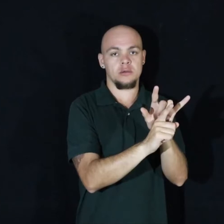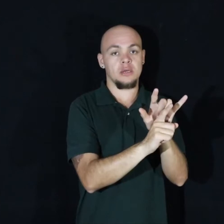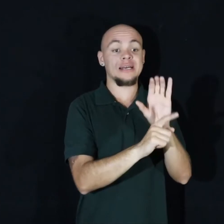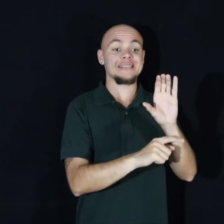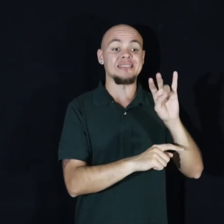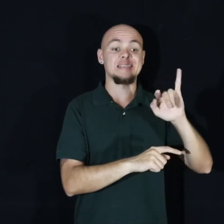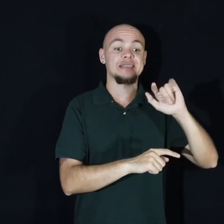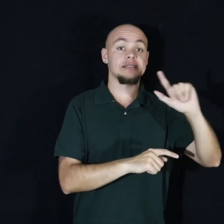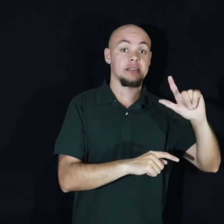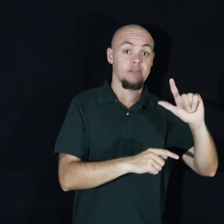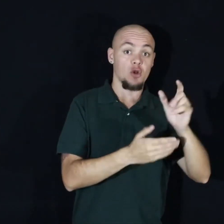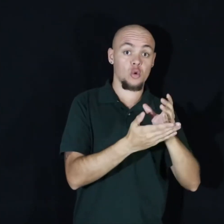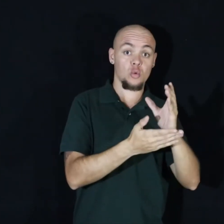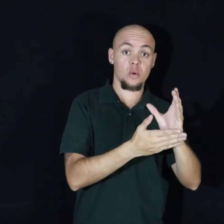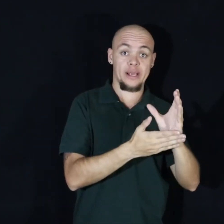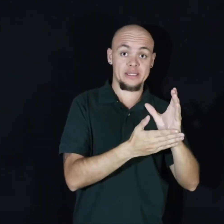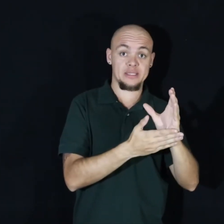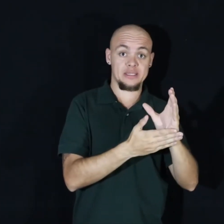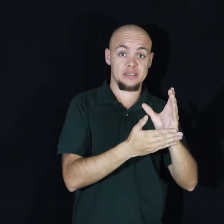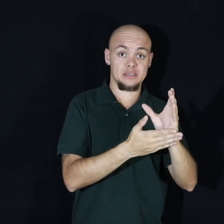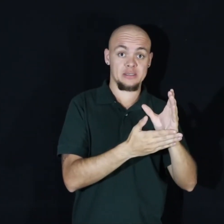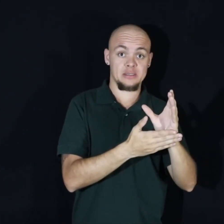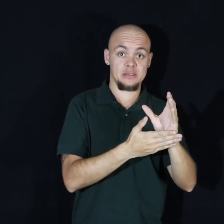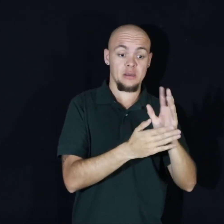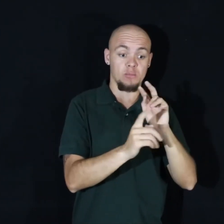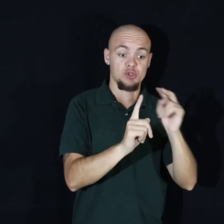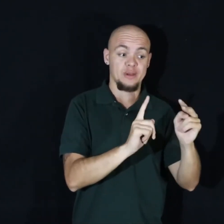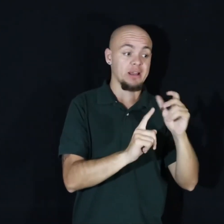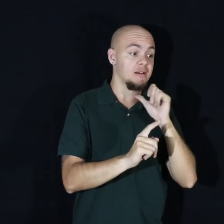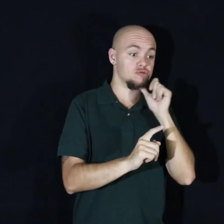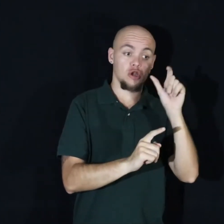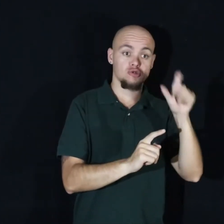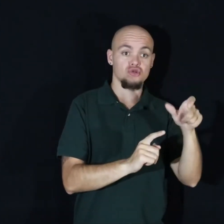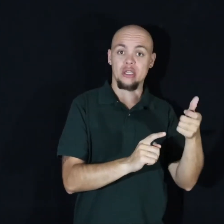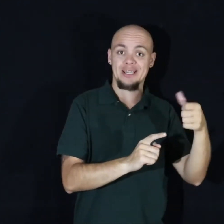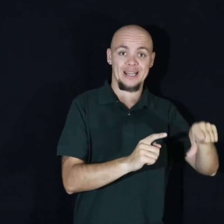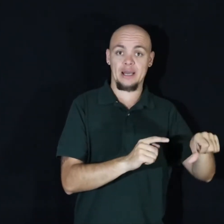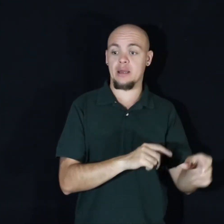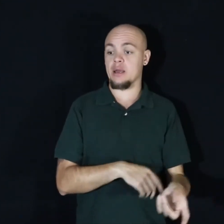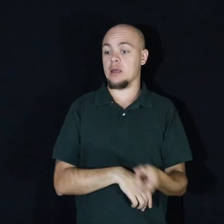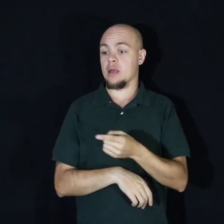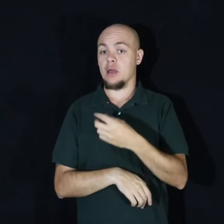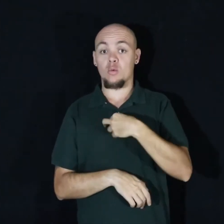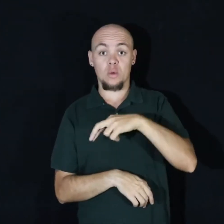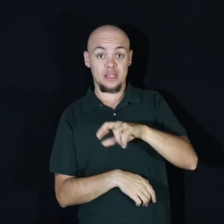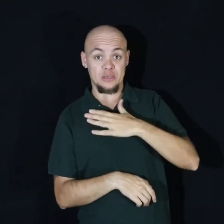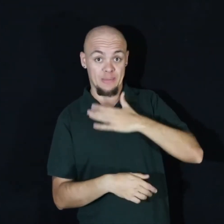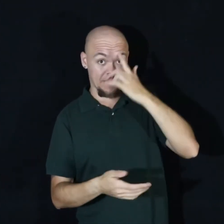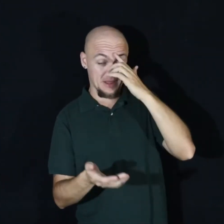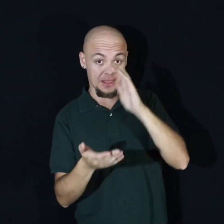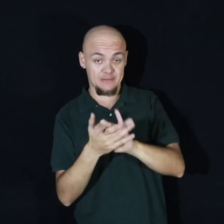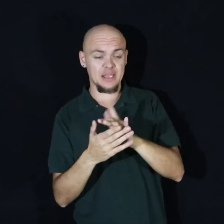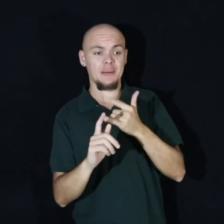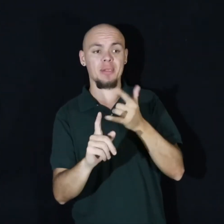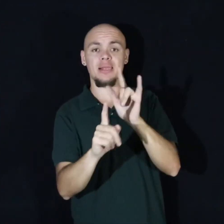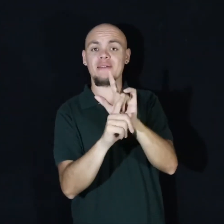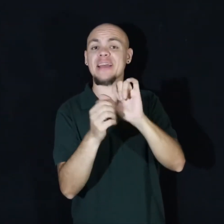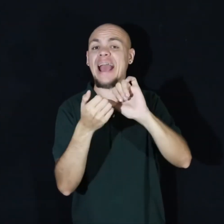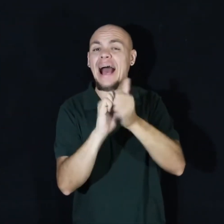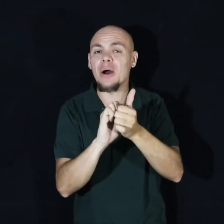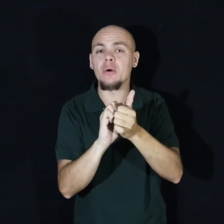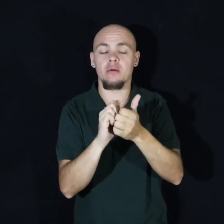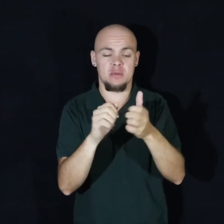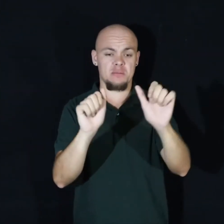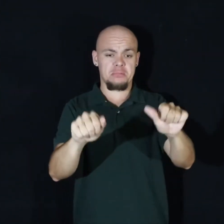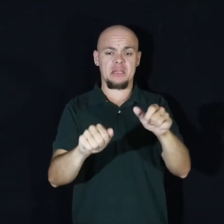By civil rights principles, I should not deny it. By my religious orientation, I should say, I'm loving